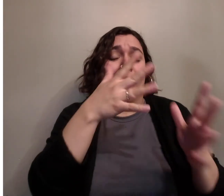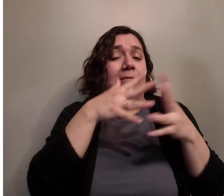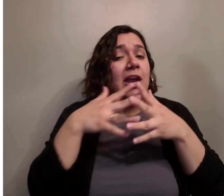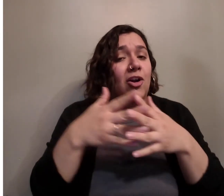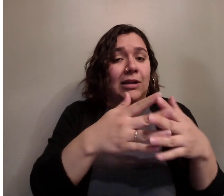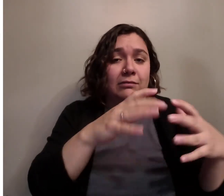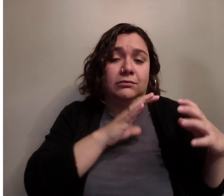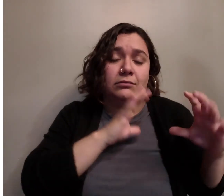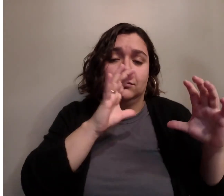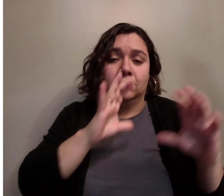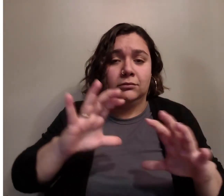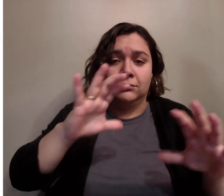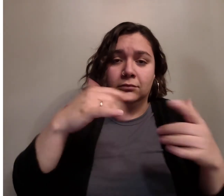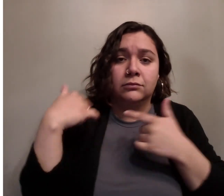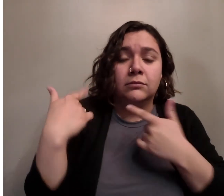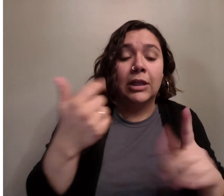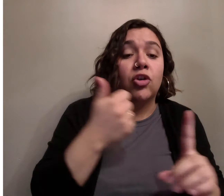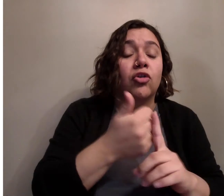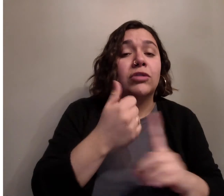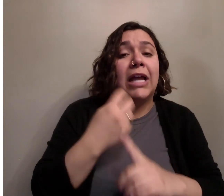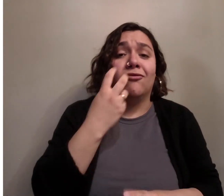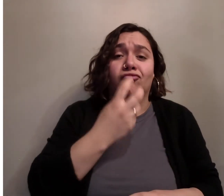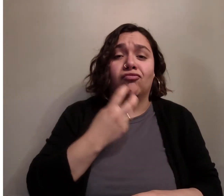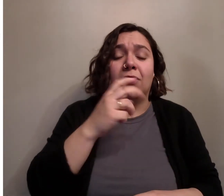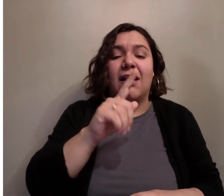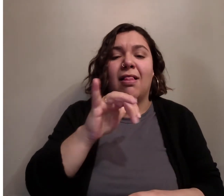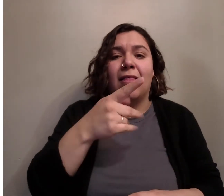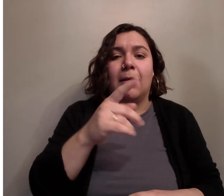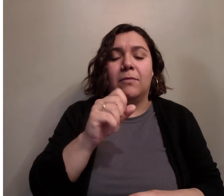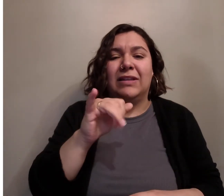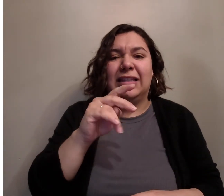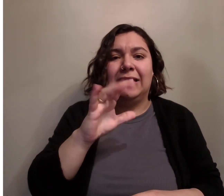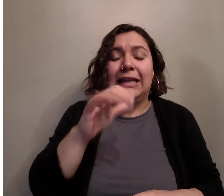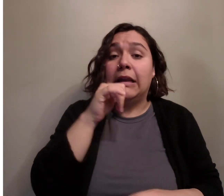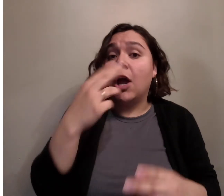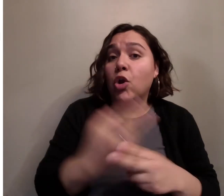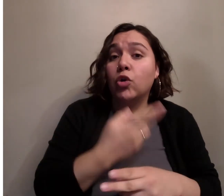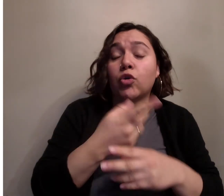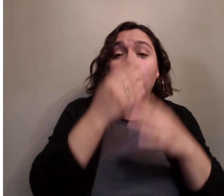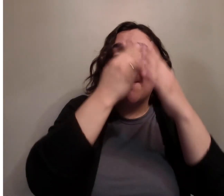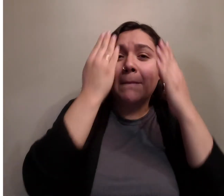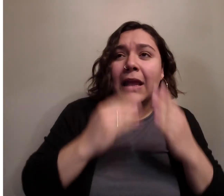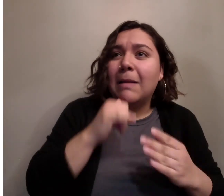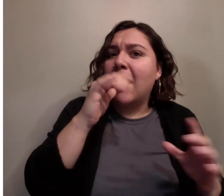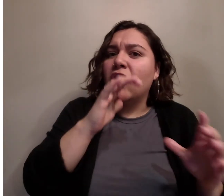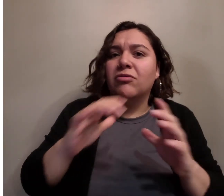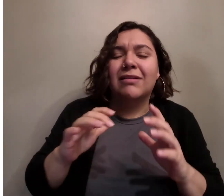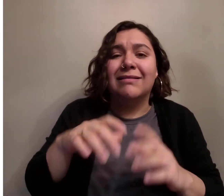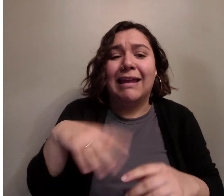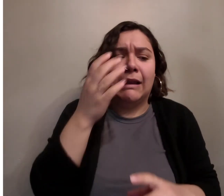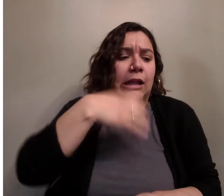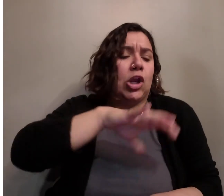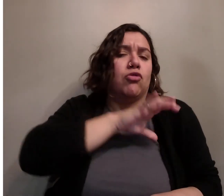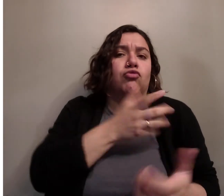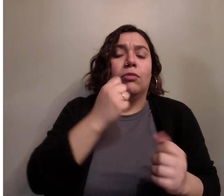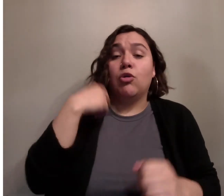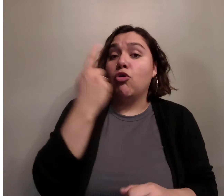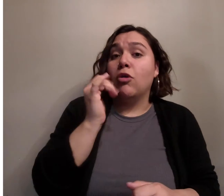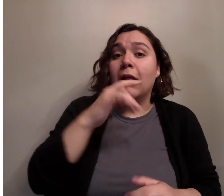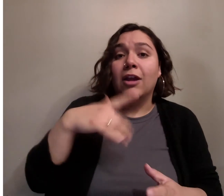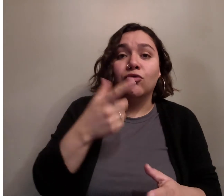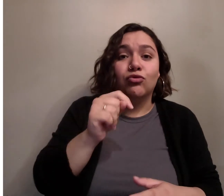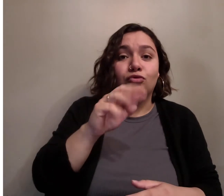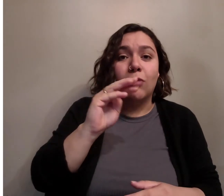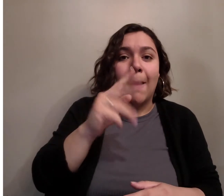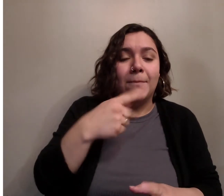job America's doing. And she lip syncs it, but doesn't wear any makeup, doesn't do like a character thing